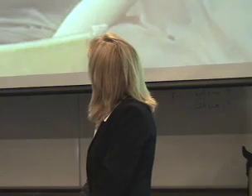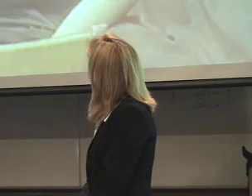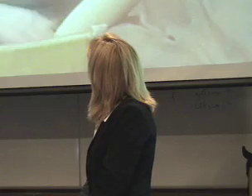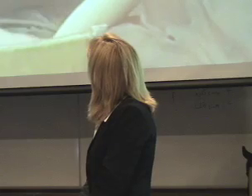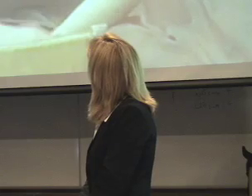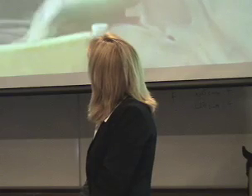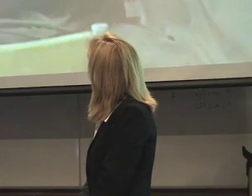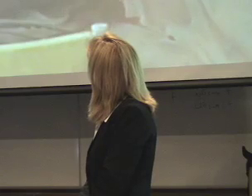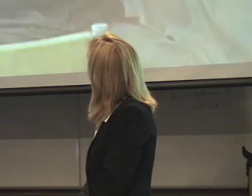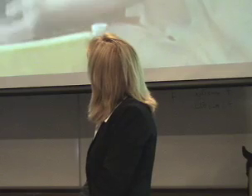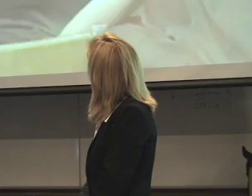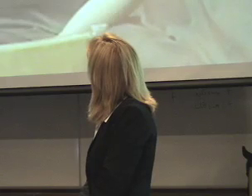Hi, my name's Tim.